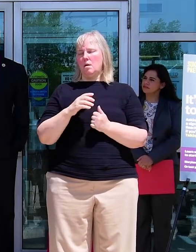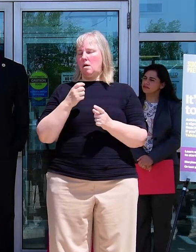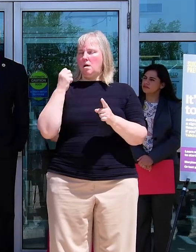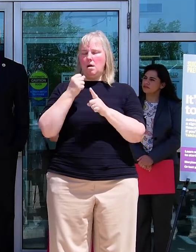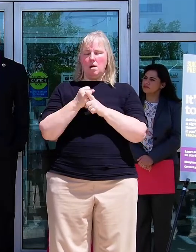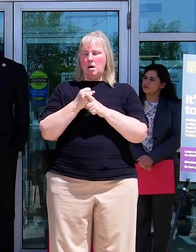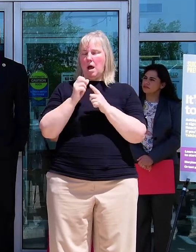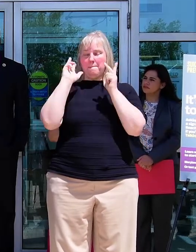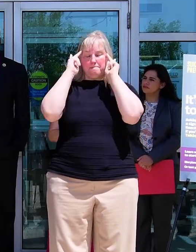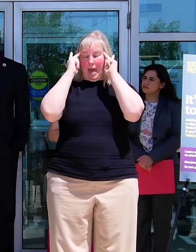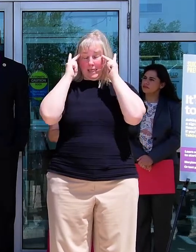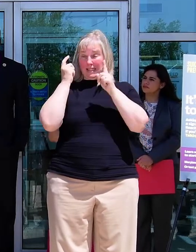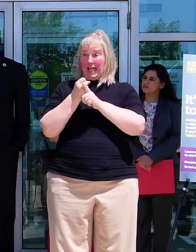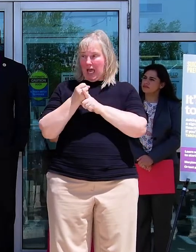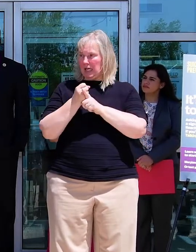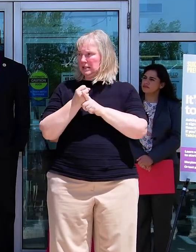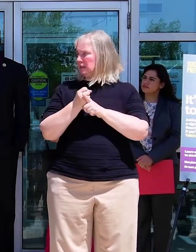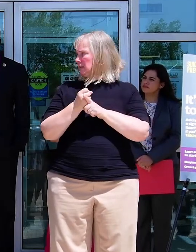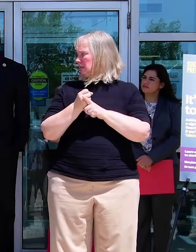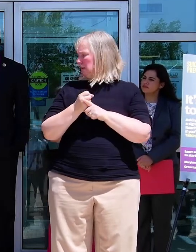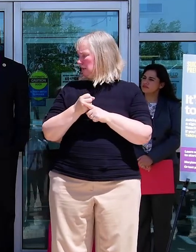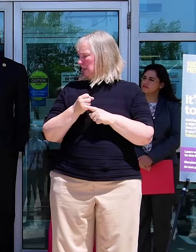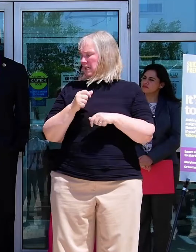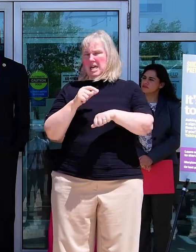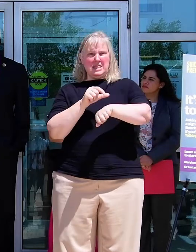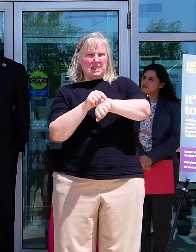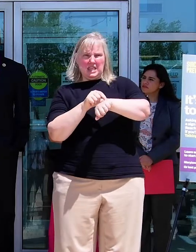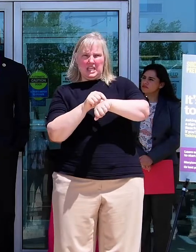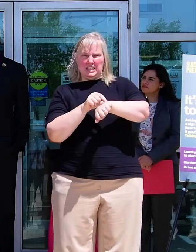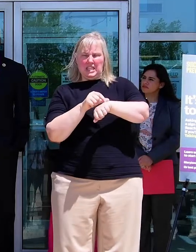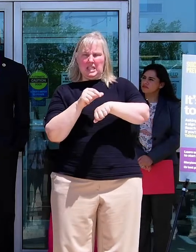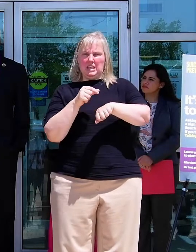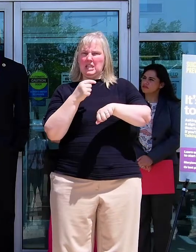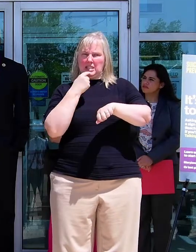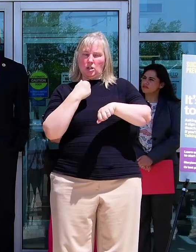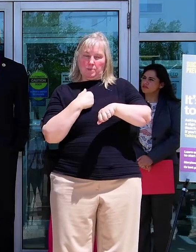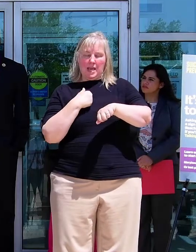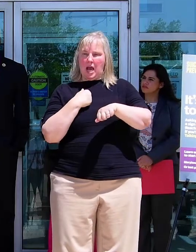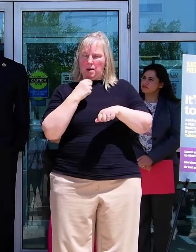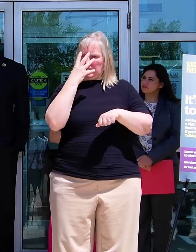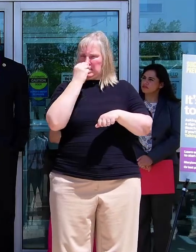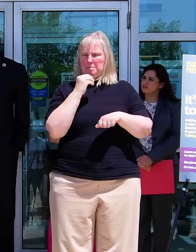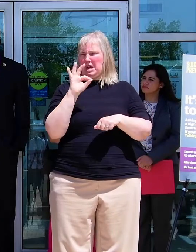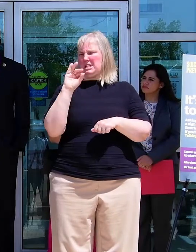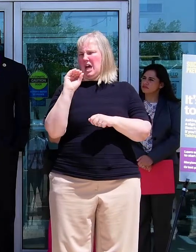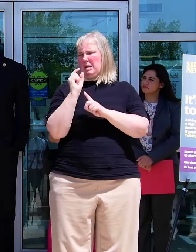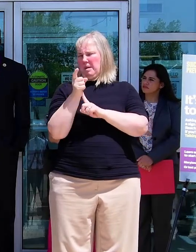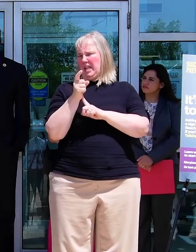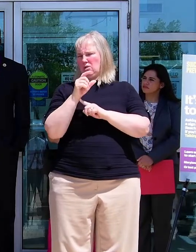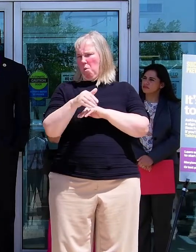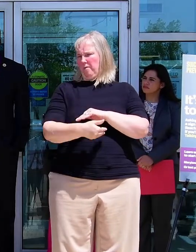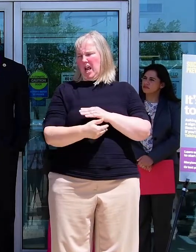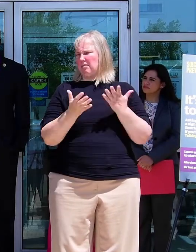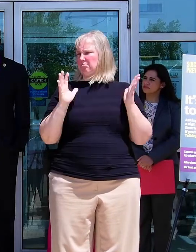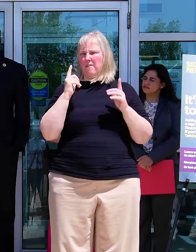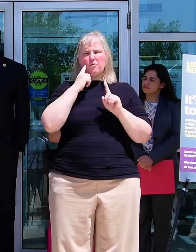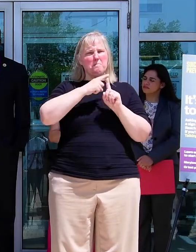attacks, this thing tells me I was sleeping about 90 minutes a night for months on end. That's never good for